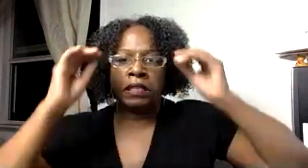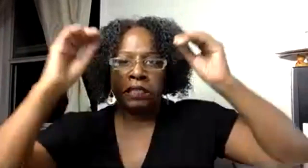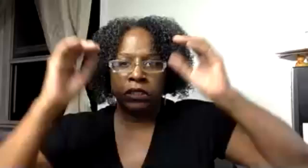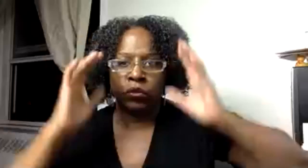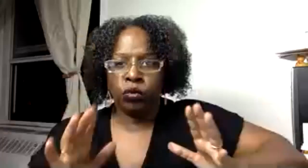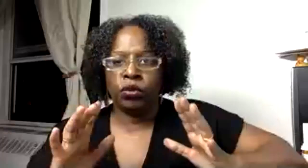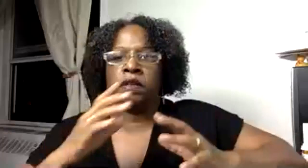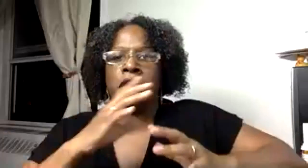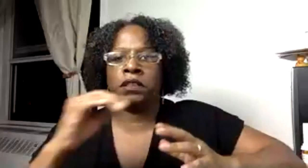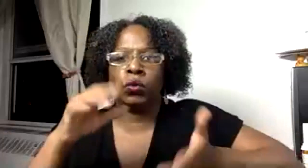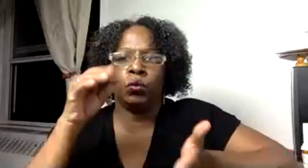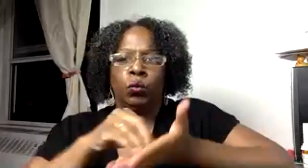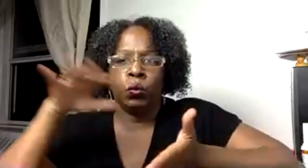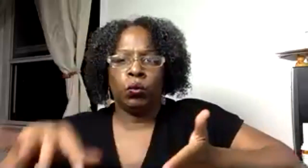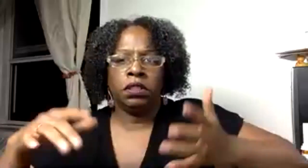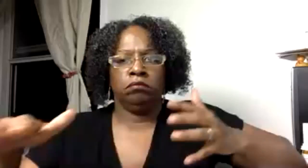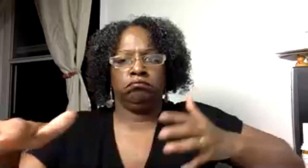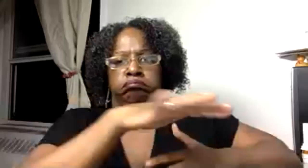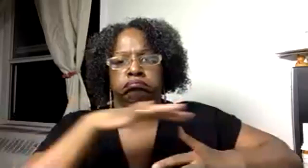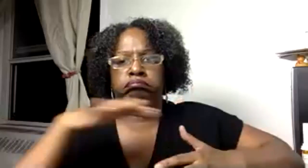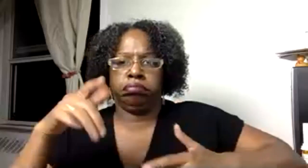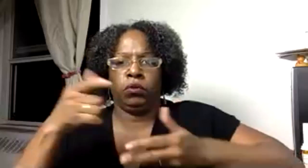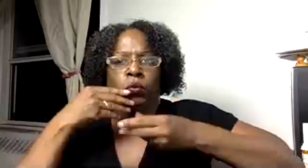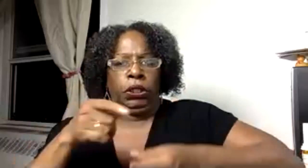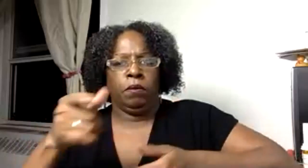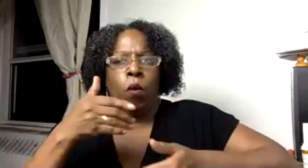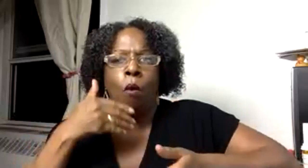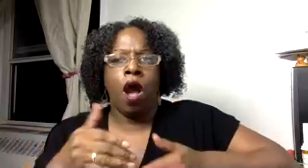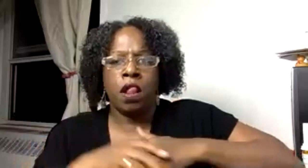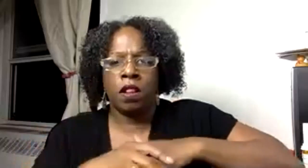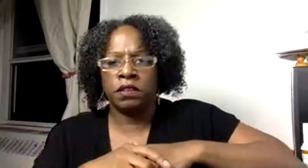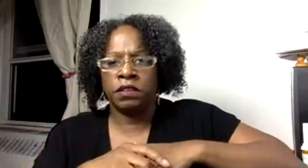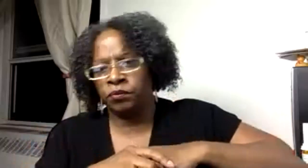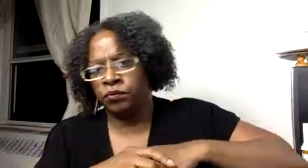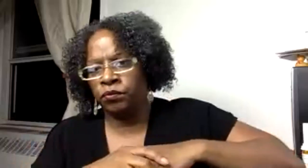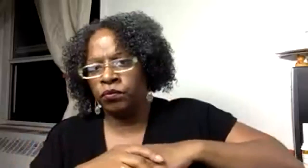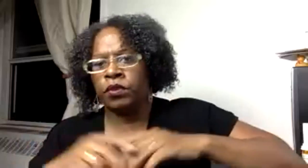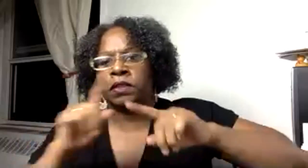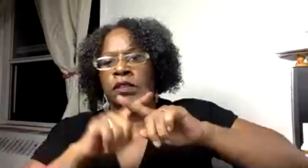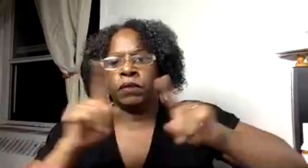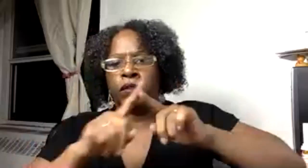really wonderful faculty there with the staff. They worked really